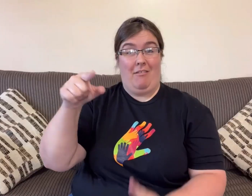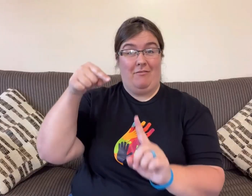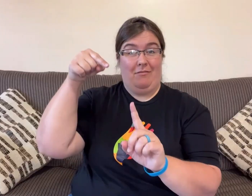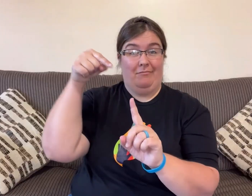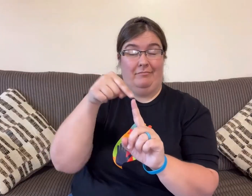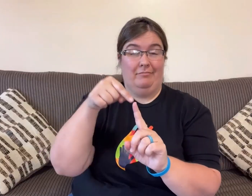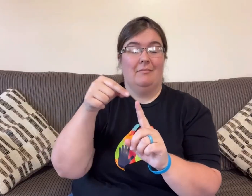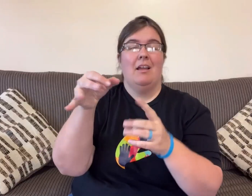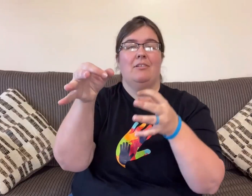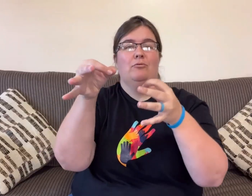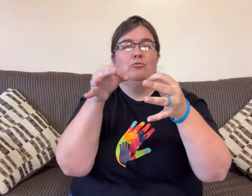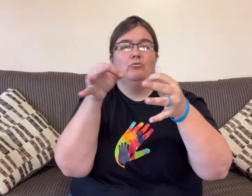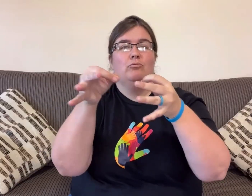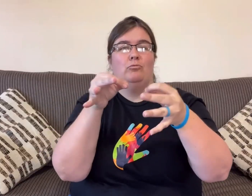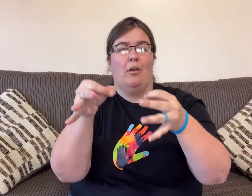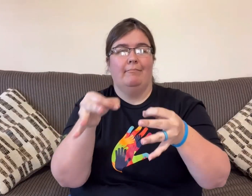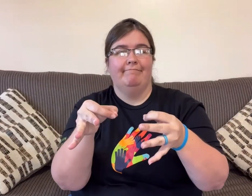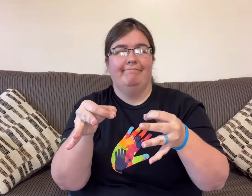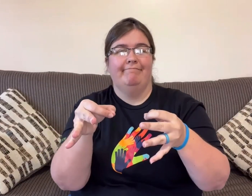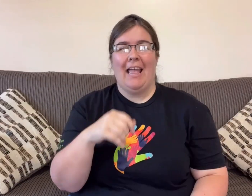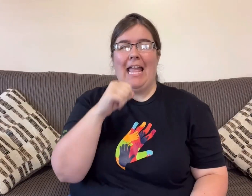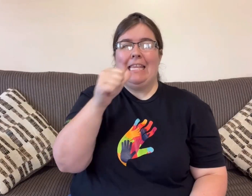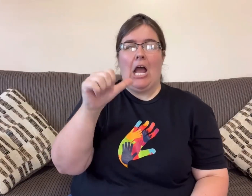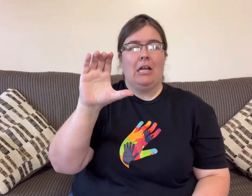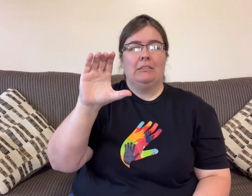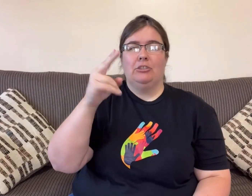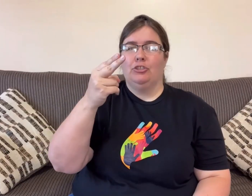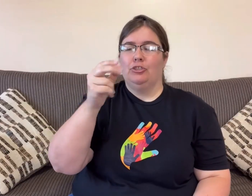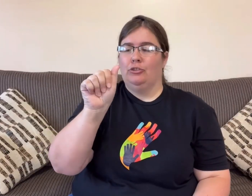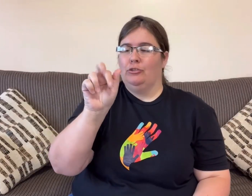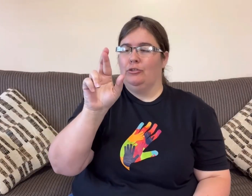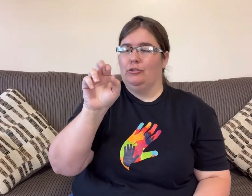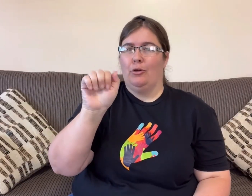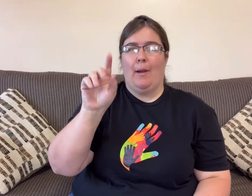Classifiers, signed CL, are used to describe, but this isn't charades.